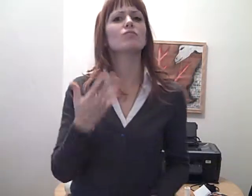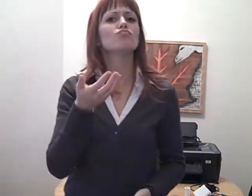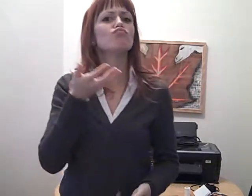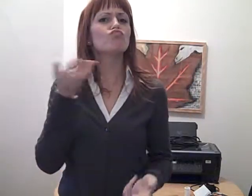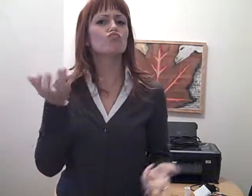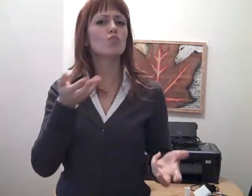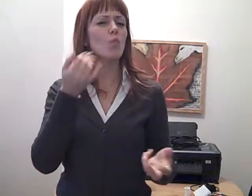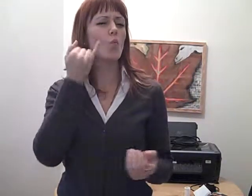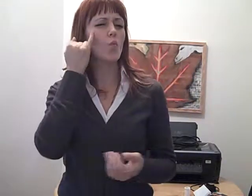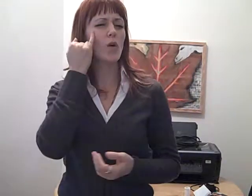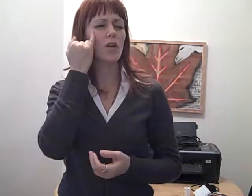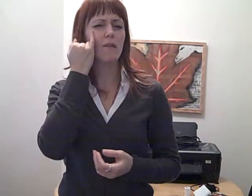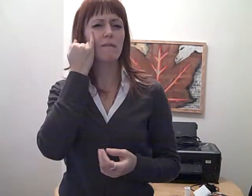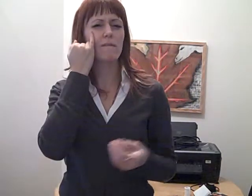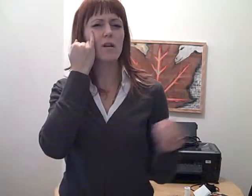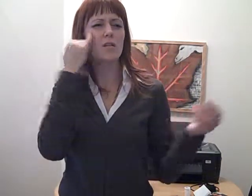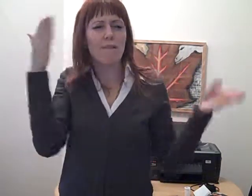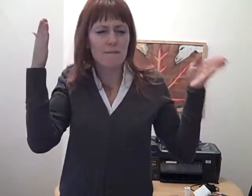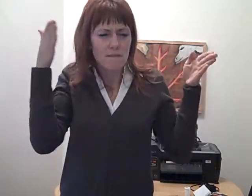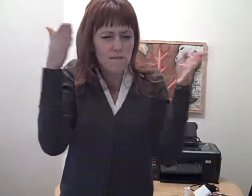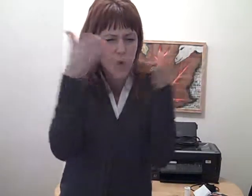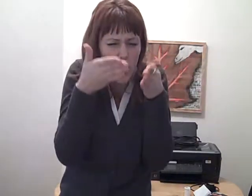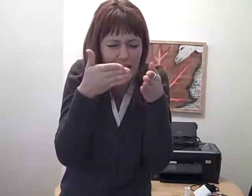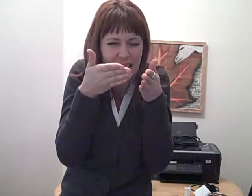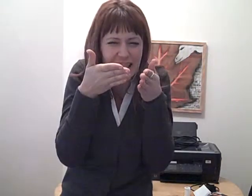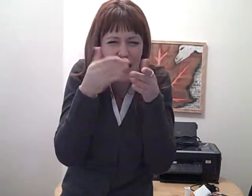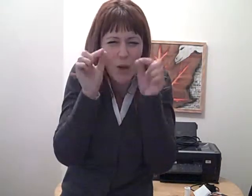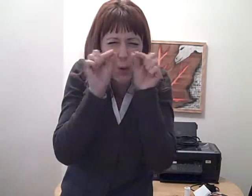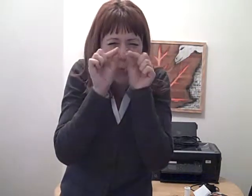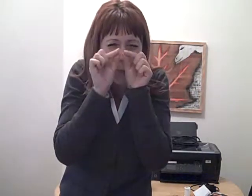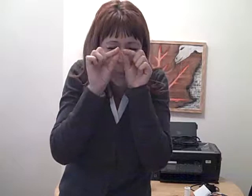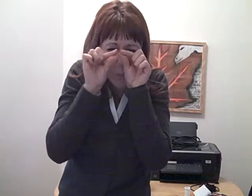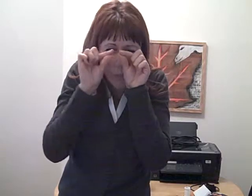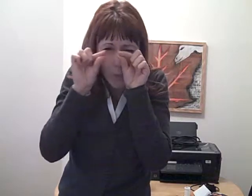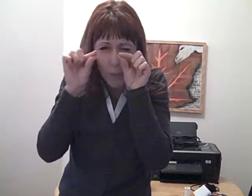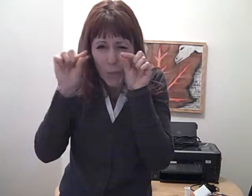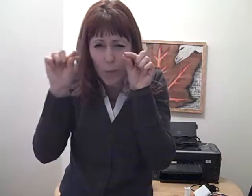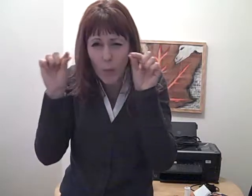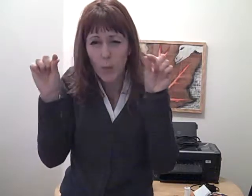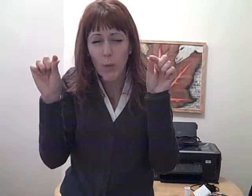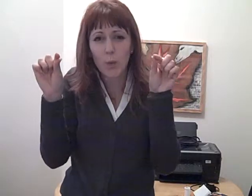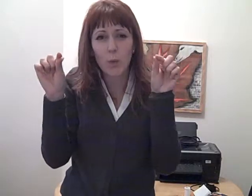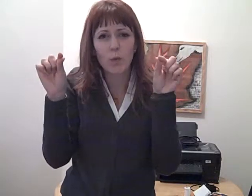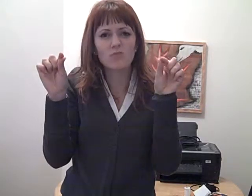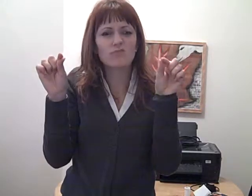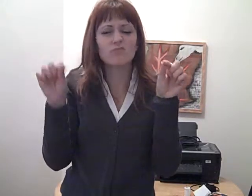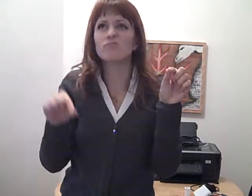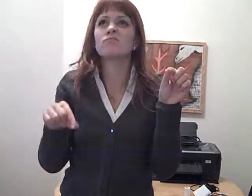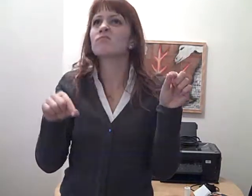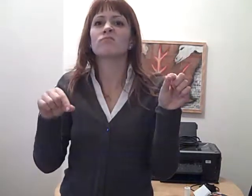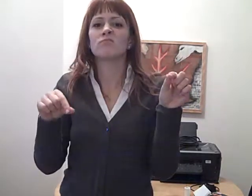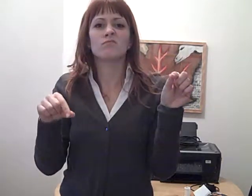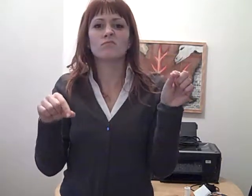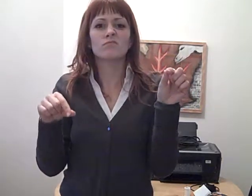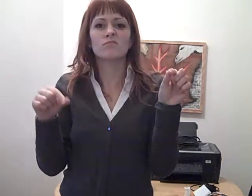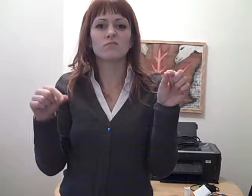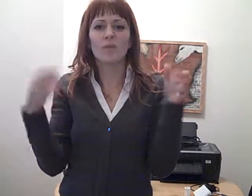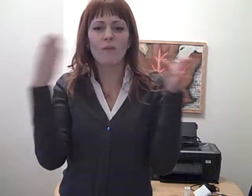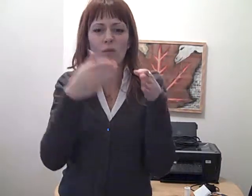difference between what is valuable and what is worthless is merely the addition or subtraction of a few atoms?